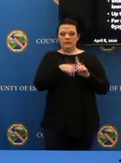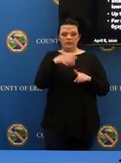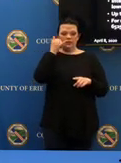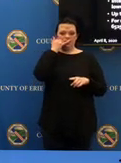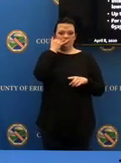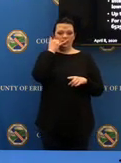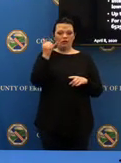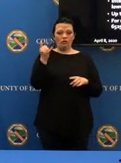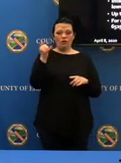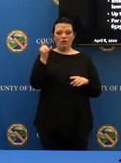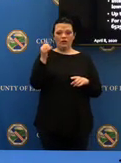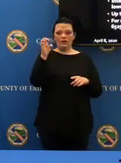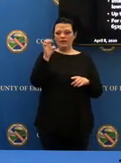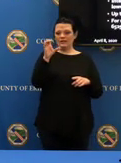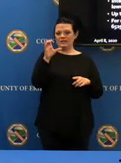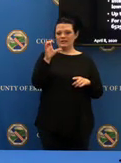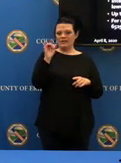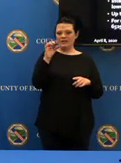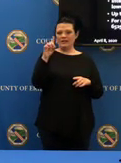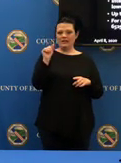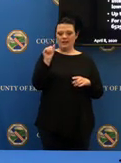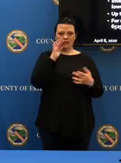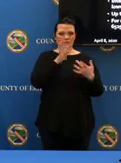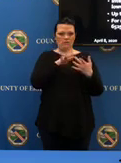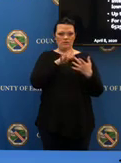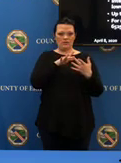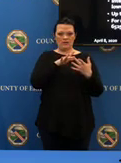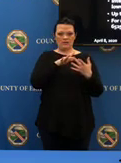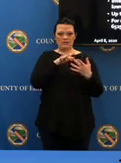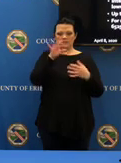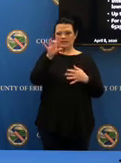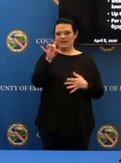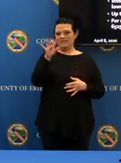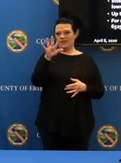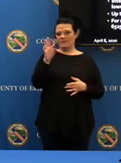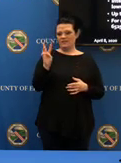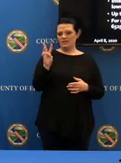calling the ECIDA. You can contact at